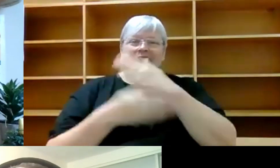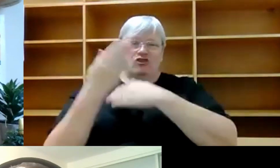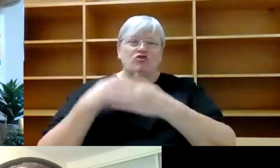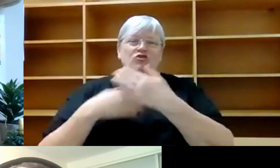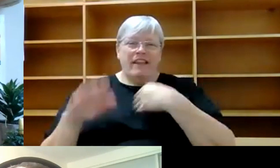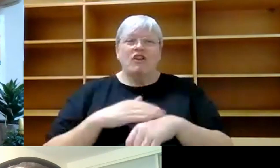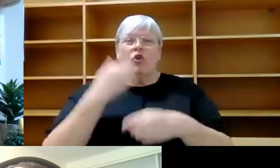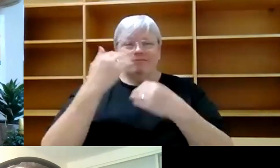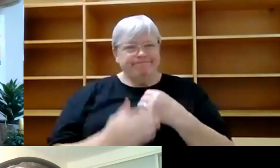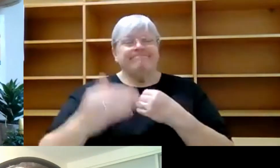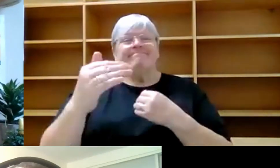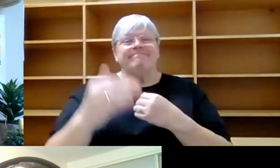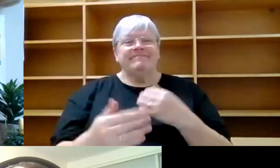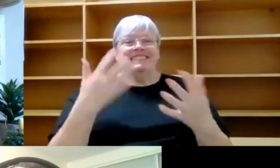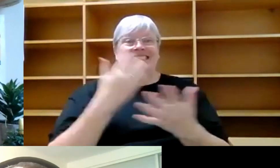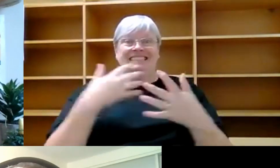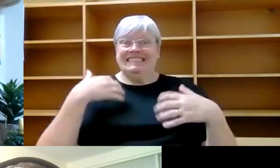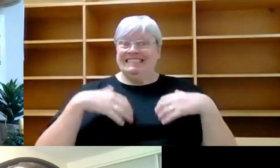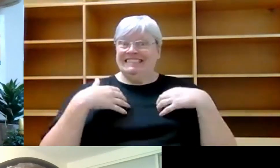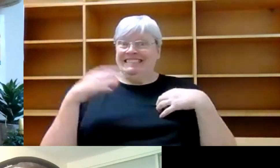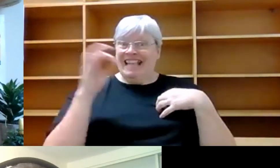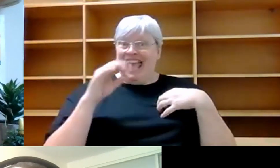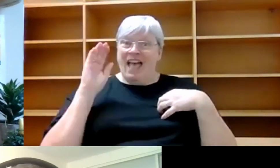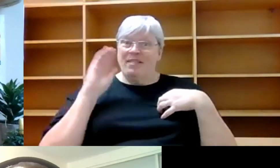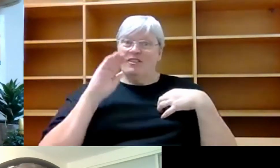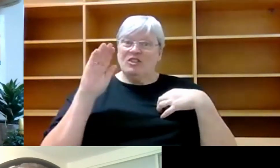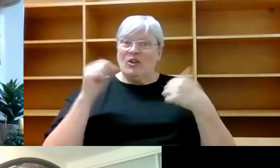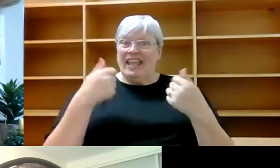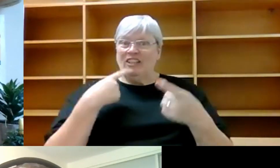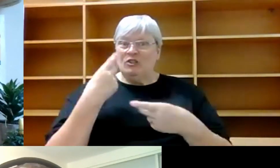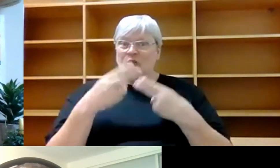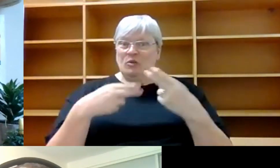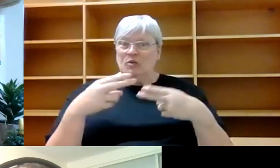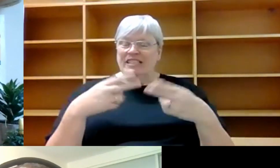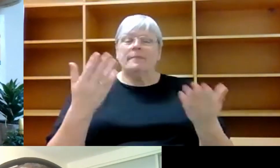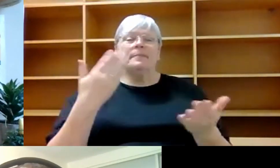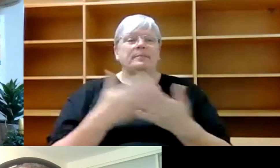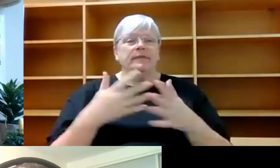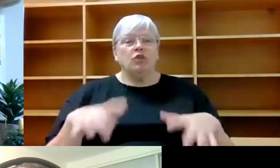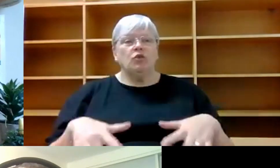very exciting to hear about Island Songs. That's great. It's great news. Do you feel